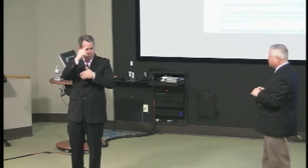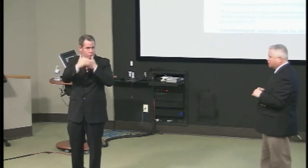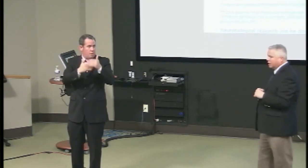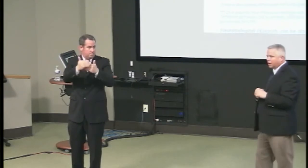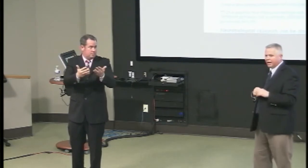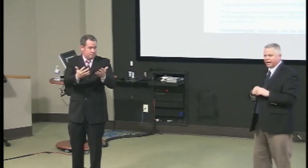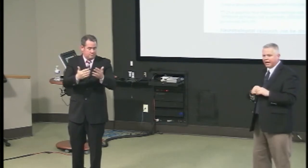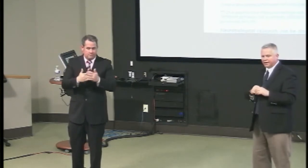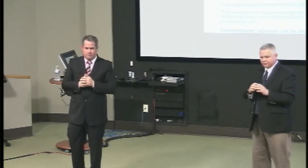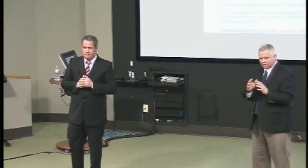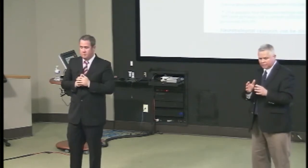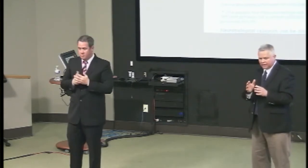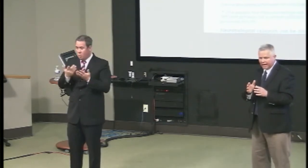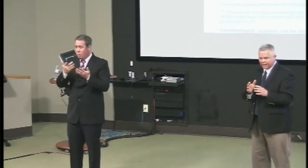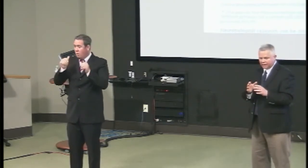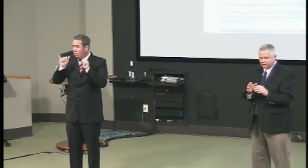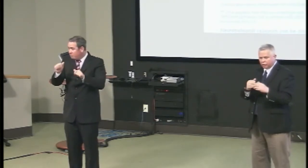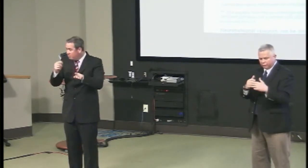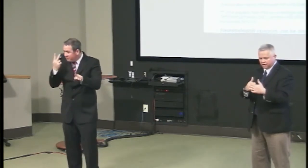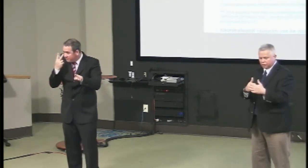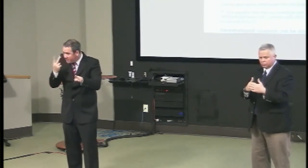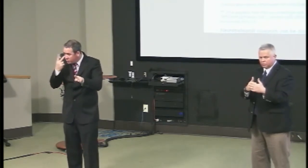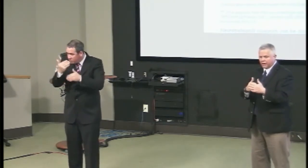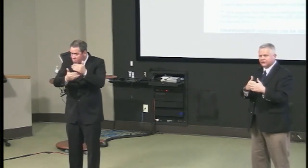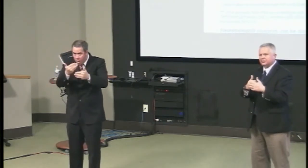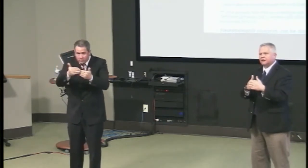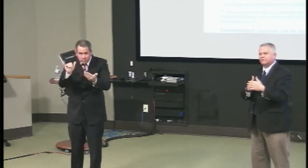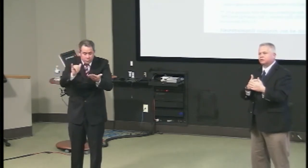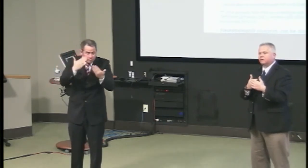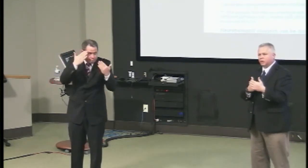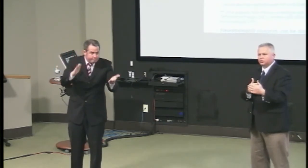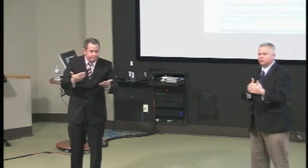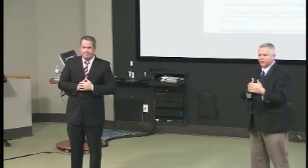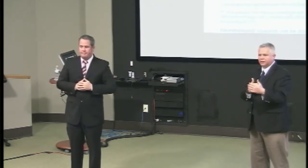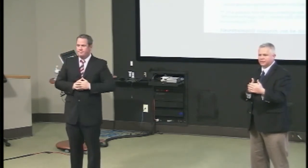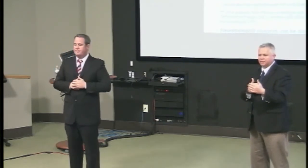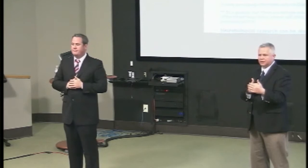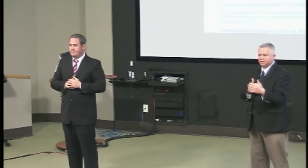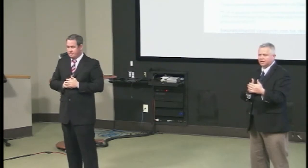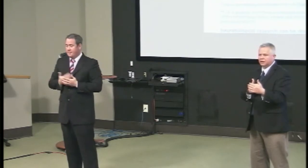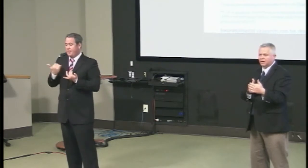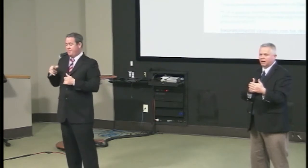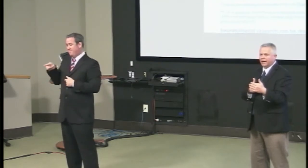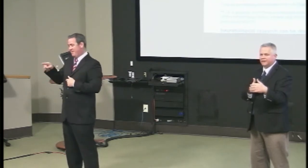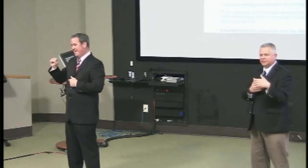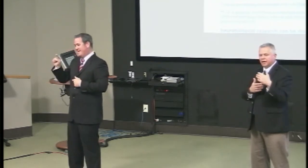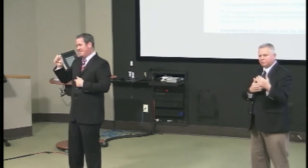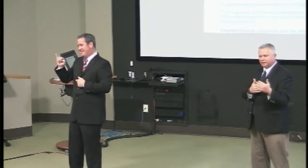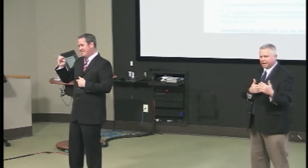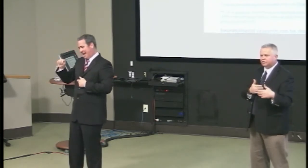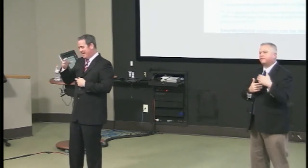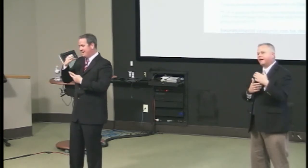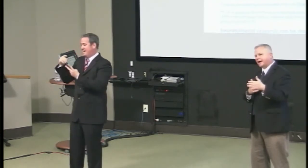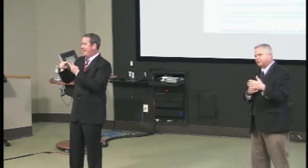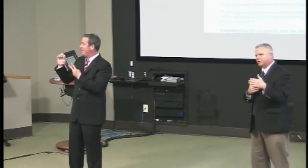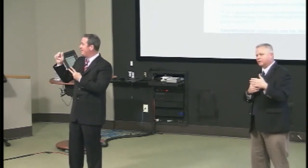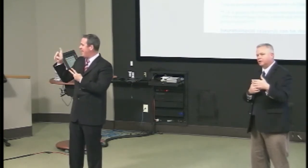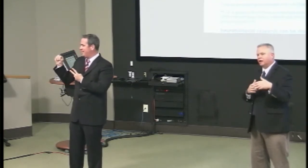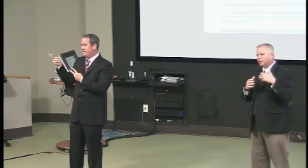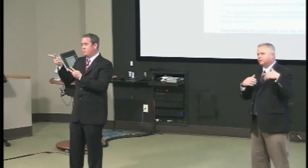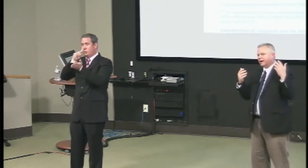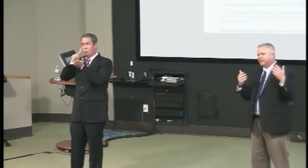others has looked at both visual processing and visual motion processing as a potential